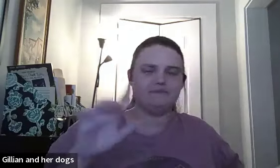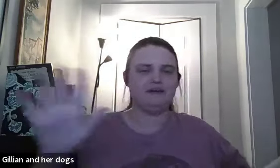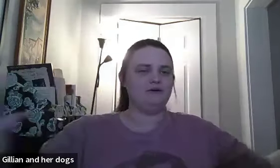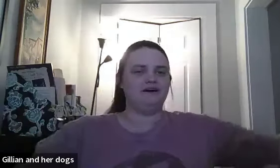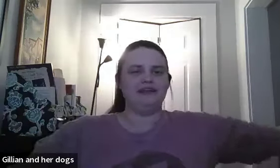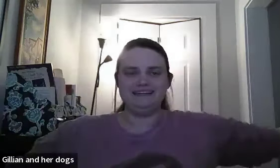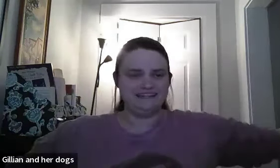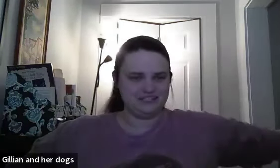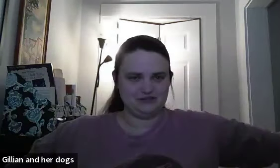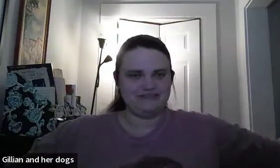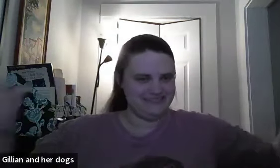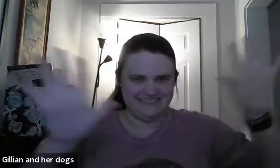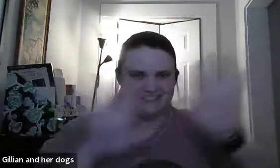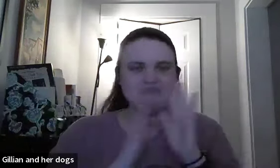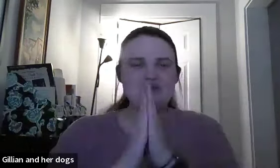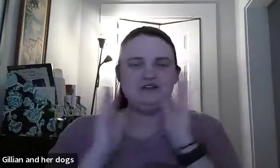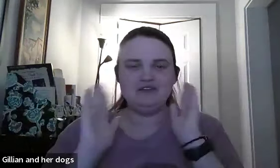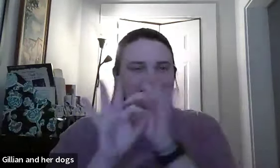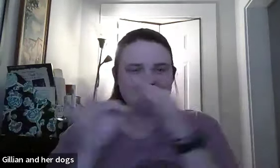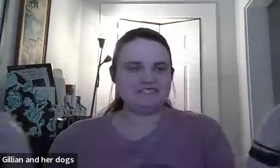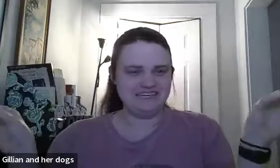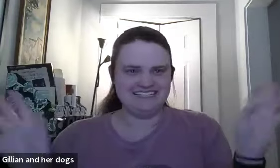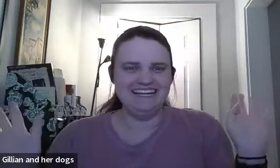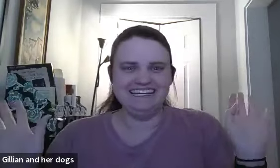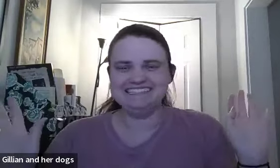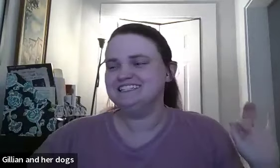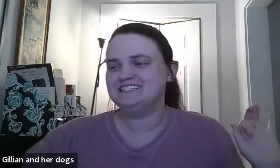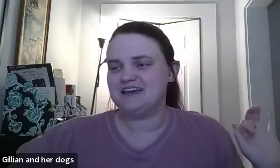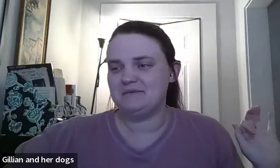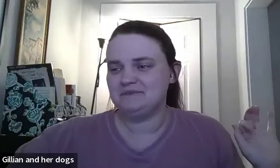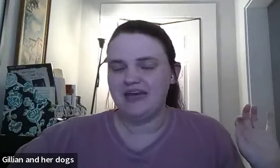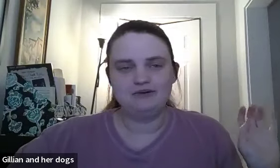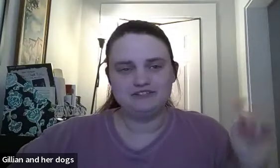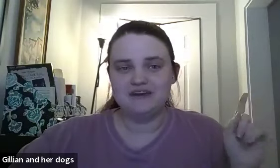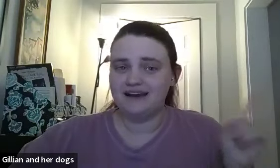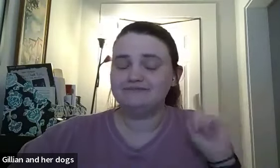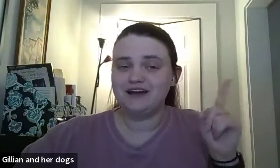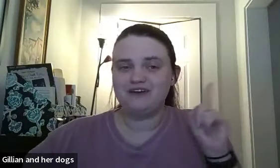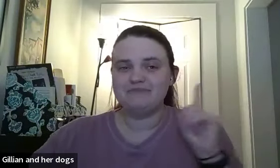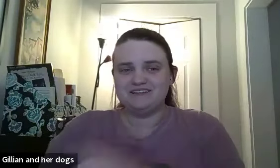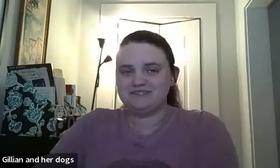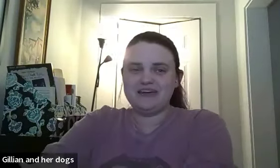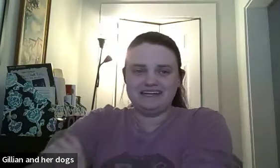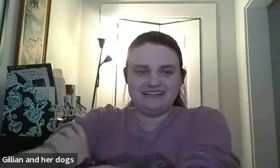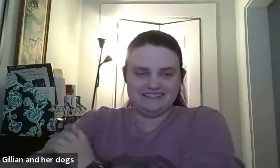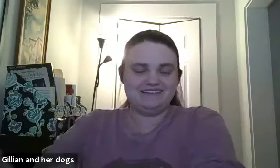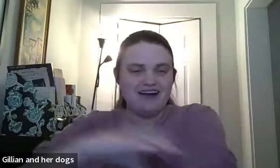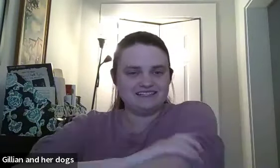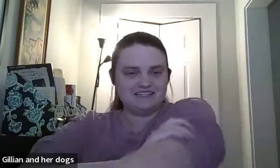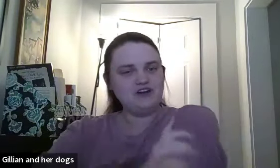wait a minute, hold on. I need to just quit this and just look at it for a sentence. So I will do that. I've caught myself doing that in this class because I'll